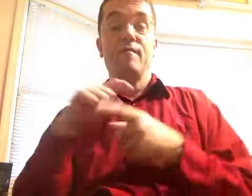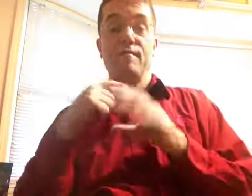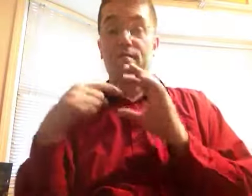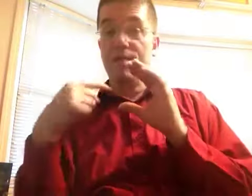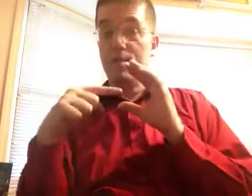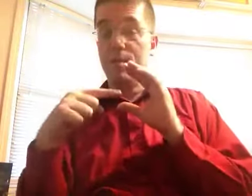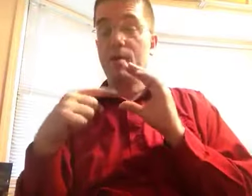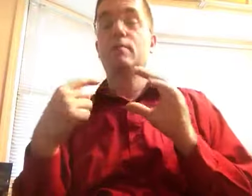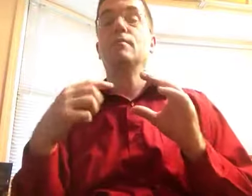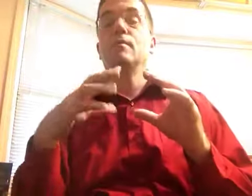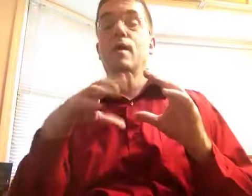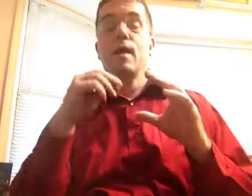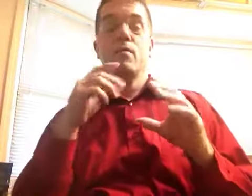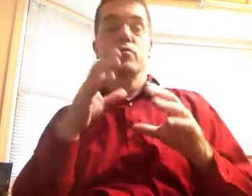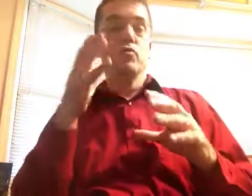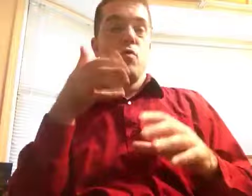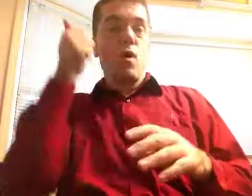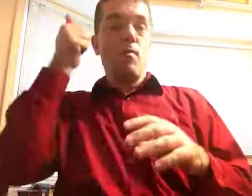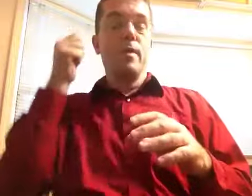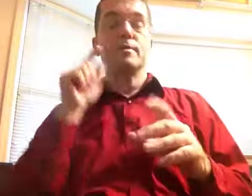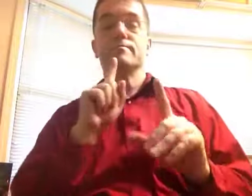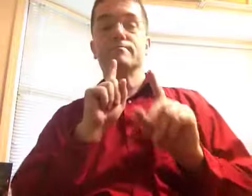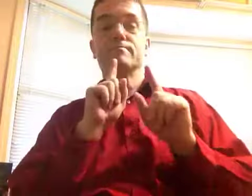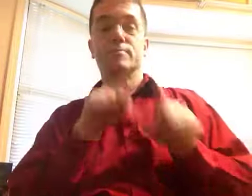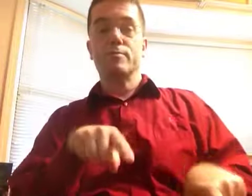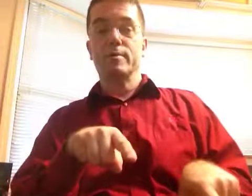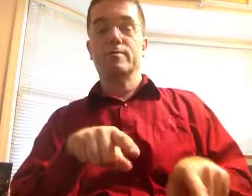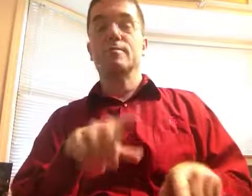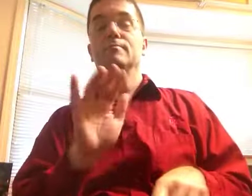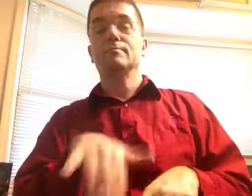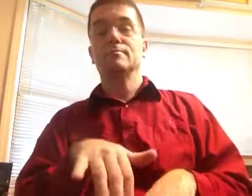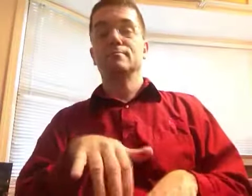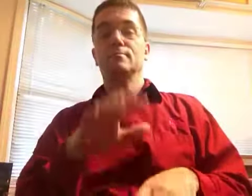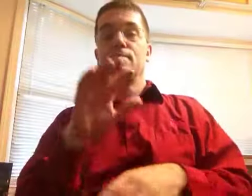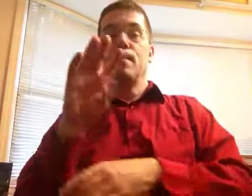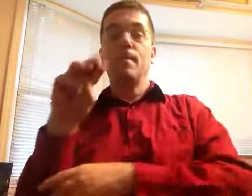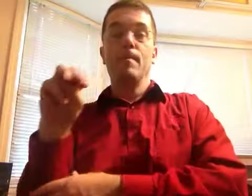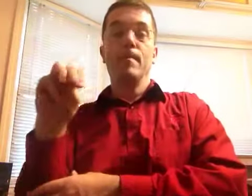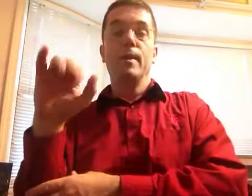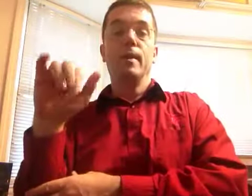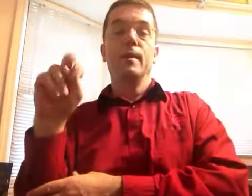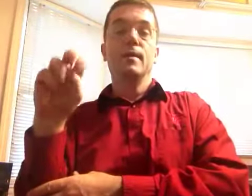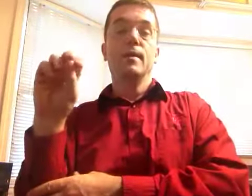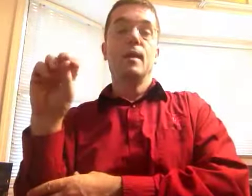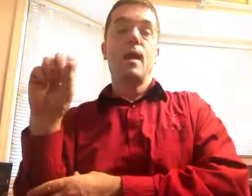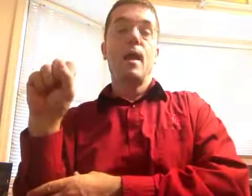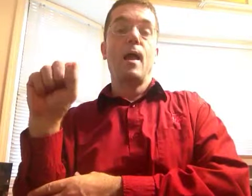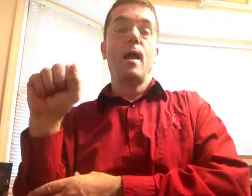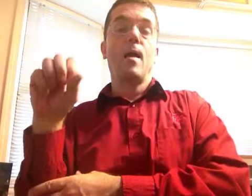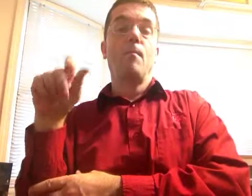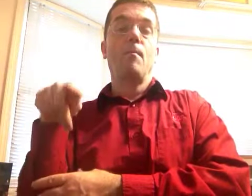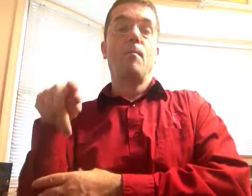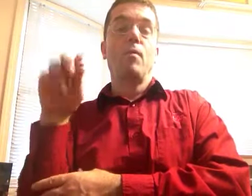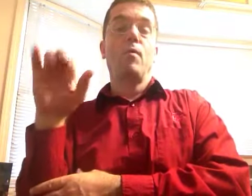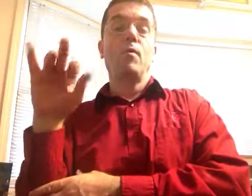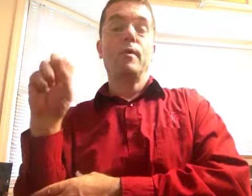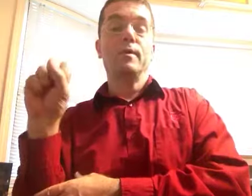our best to answer them as part of the show today. Minneapolis starts off this hour. Ann is calling from Minnesota. How are you,